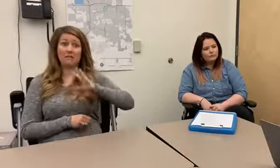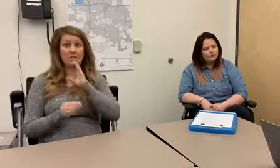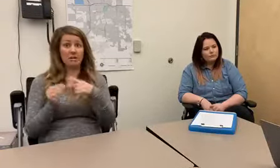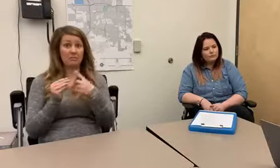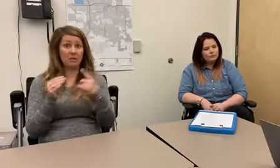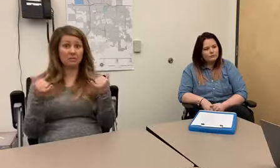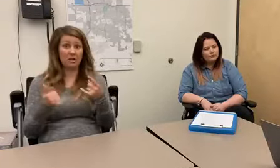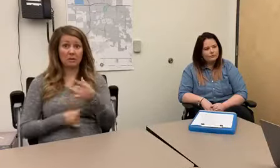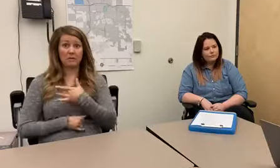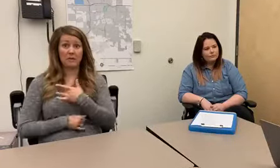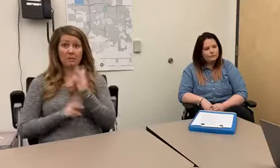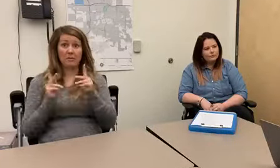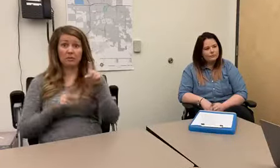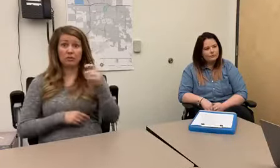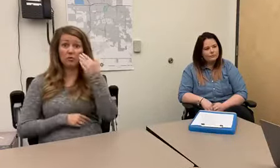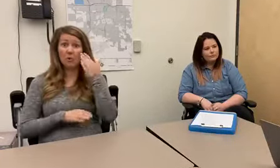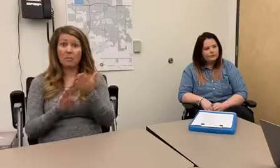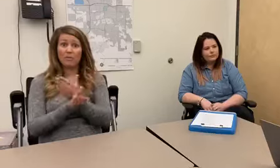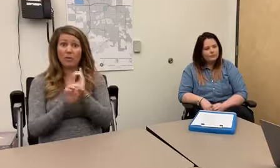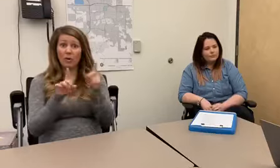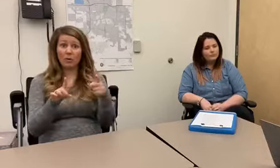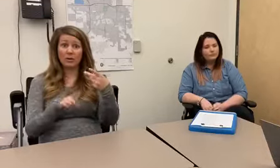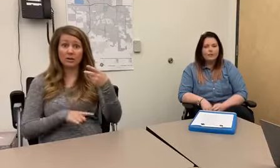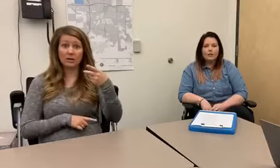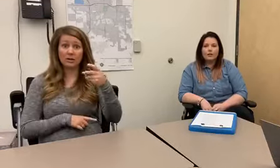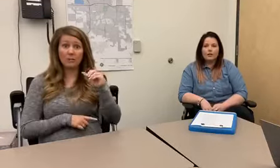people should know before heading to the pool this weekend?